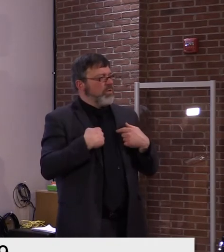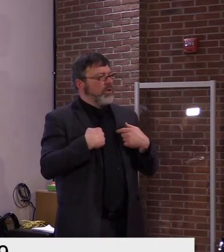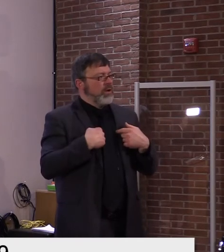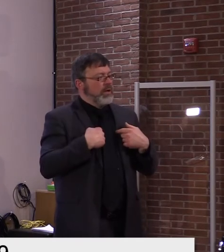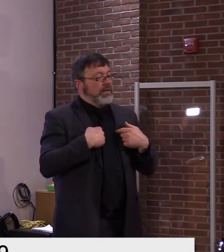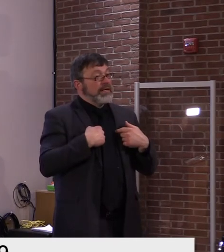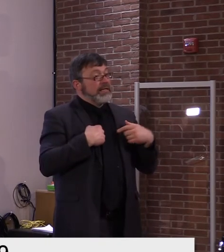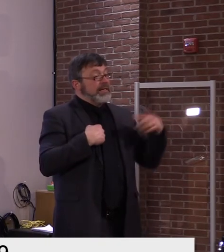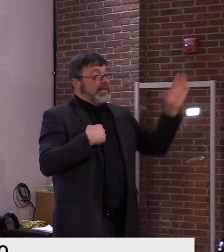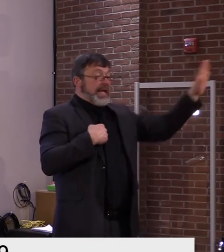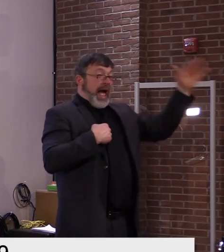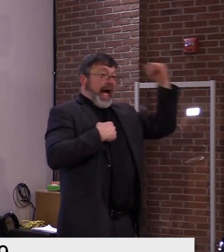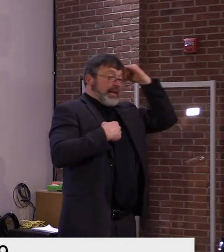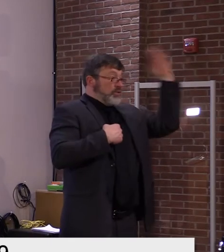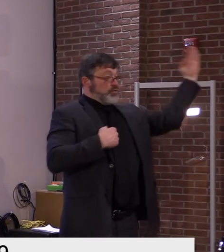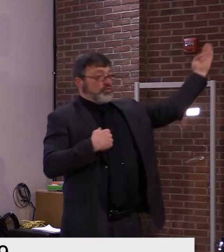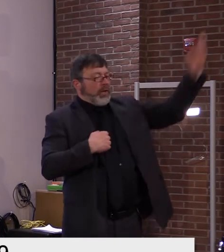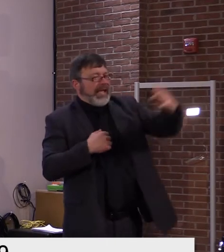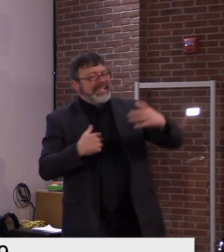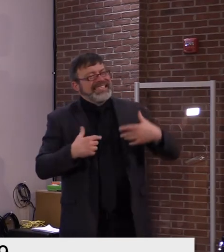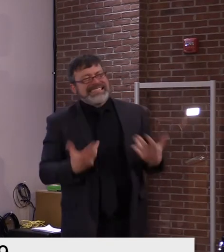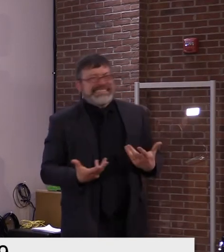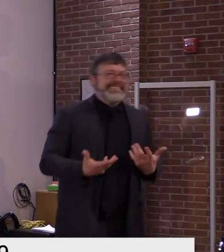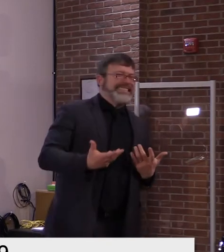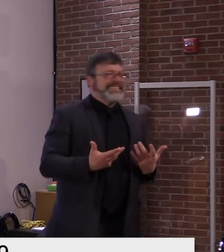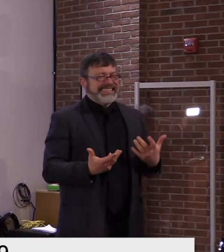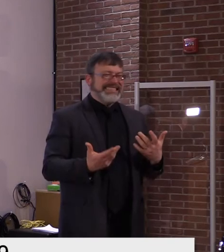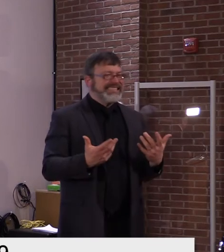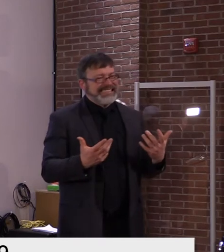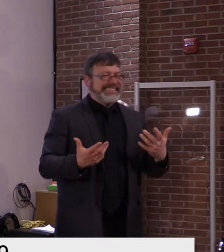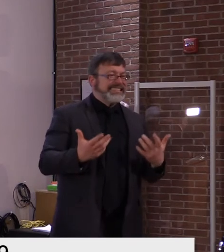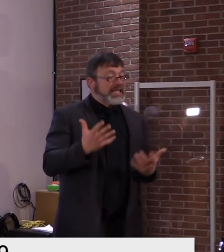us, uh, as we try and distribute as much as we can, as fast as we can.